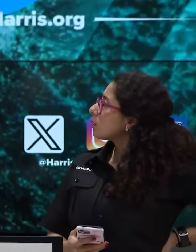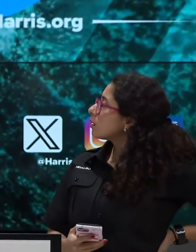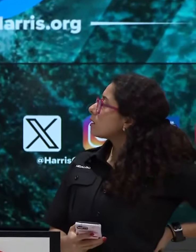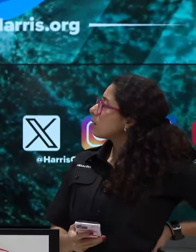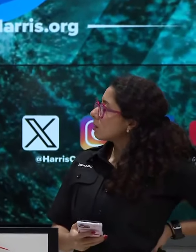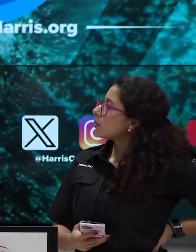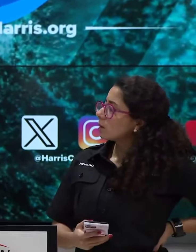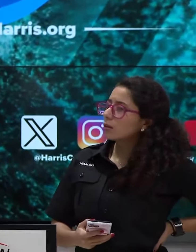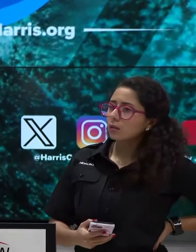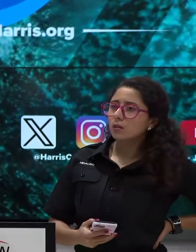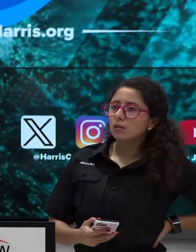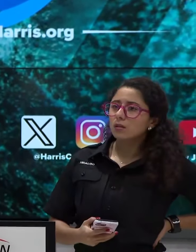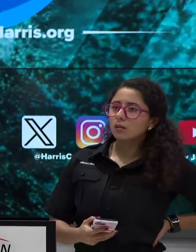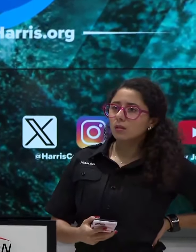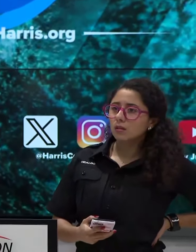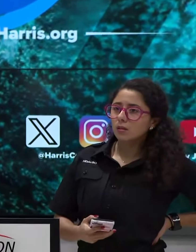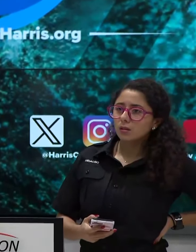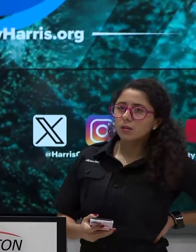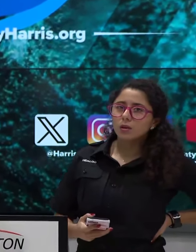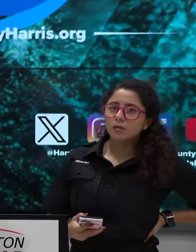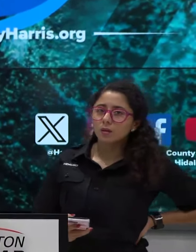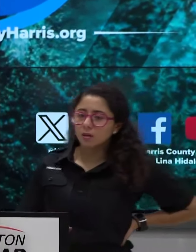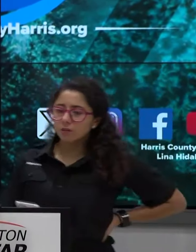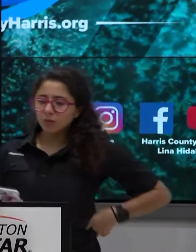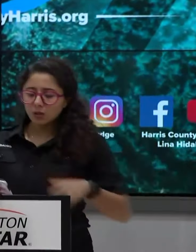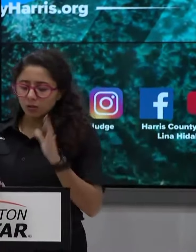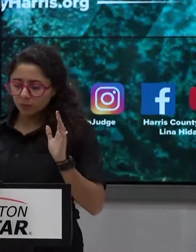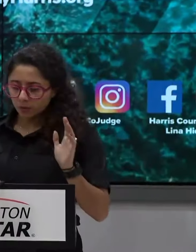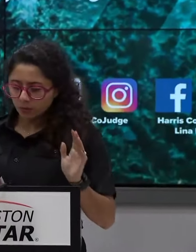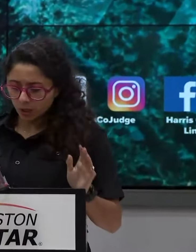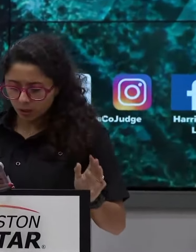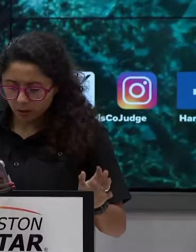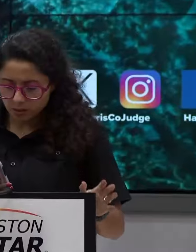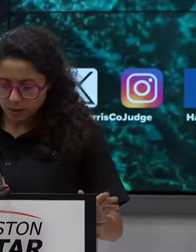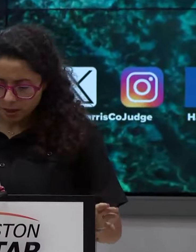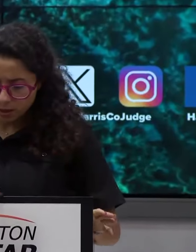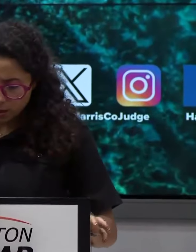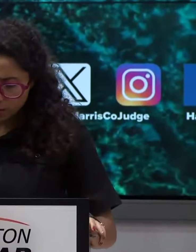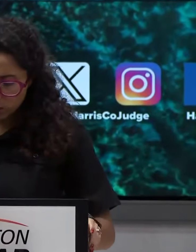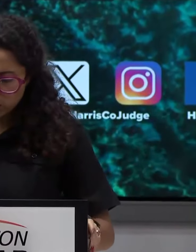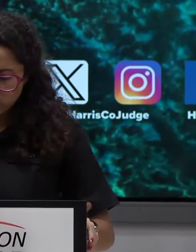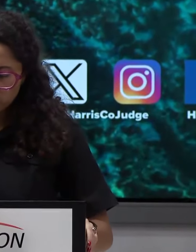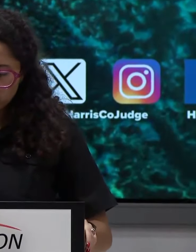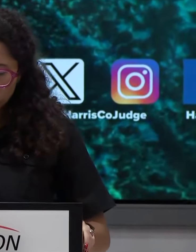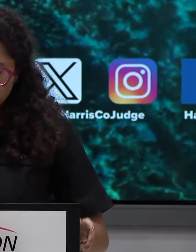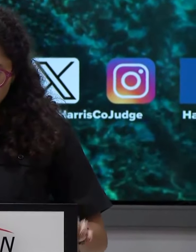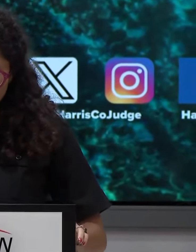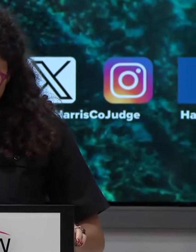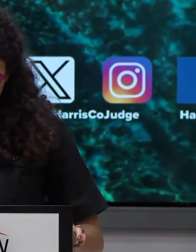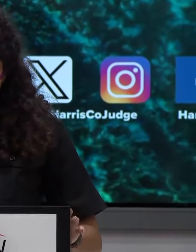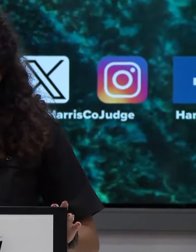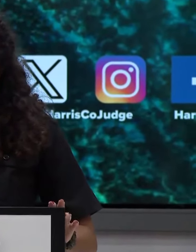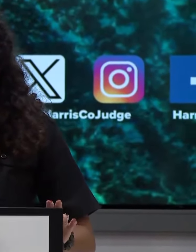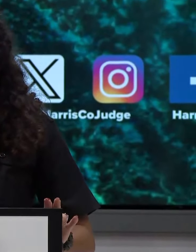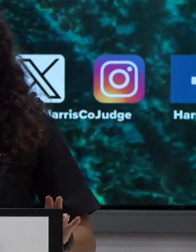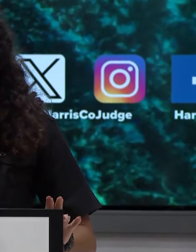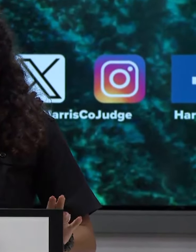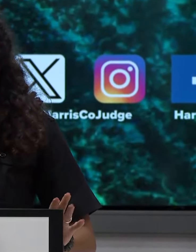working 24/7. So I think we're doing everything we can do. Okay. Hope the mic caught that. We talked about the